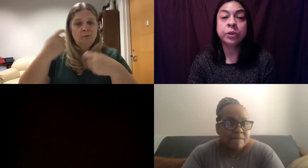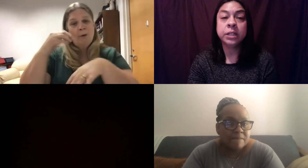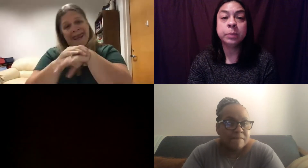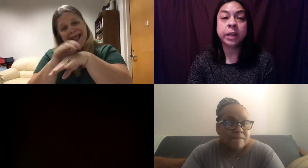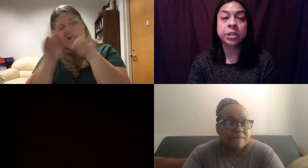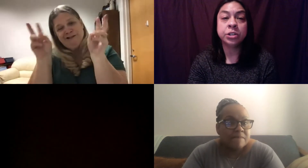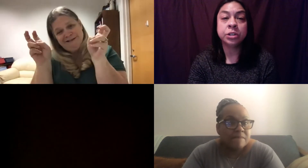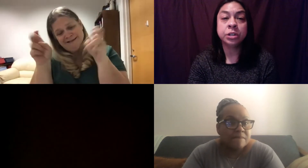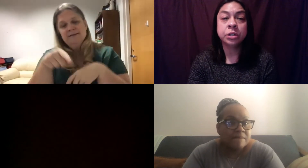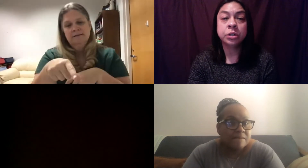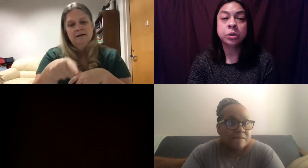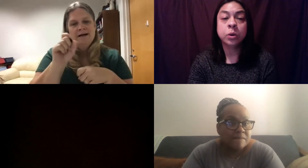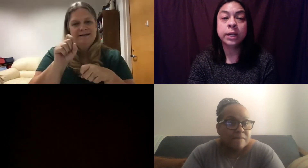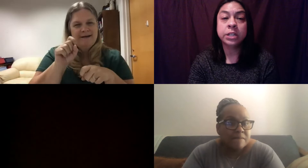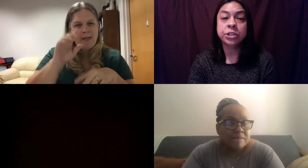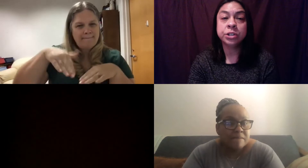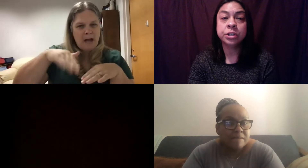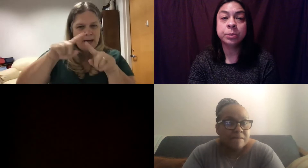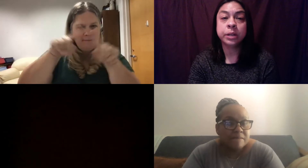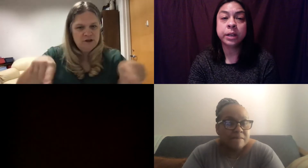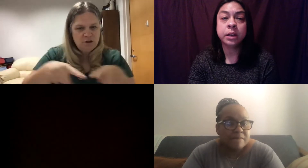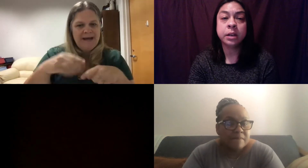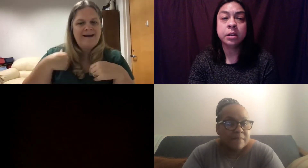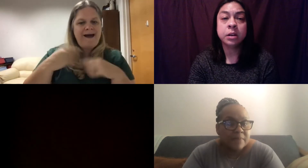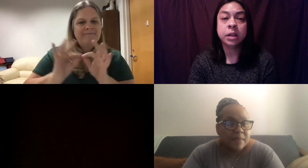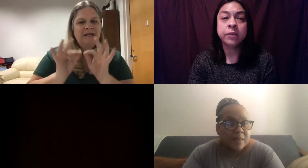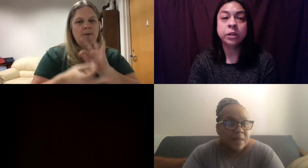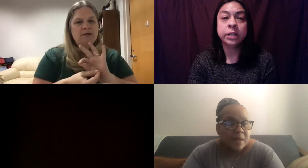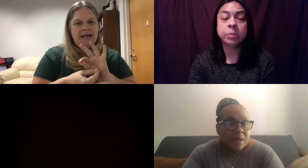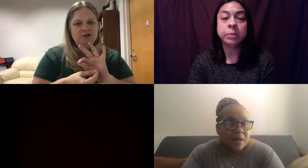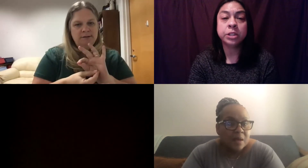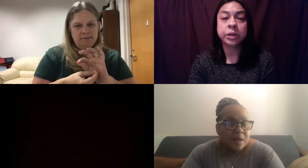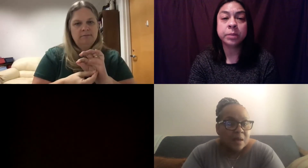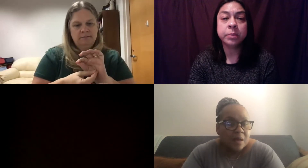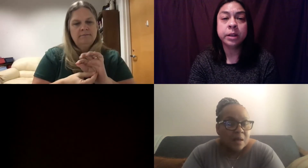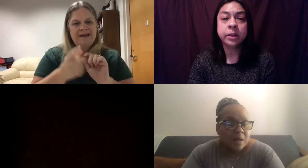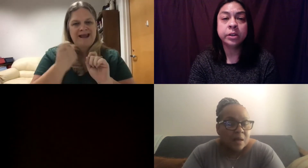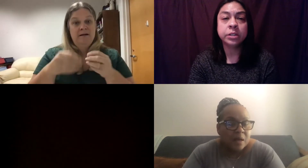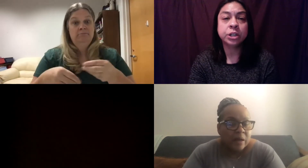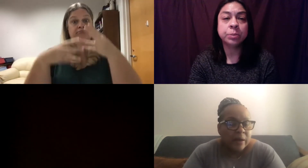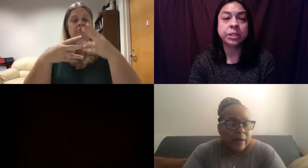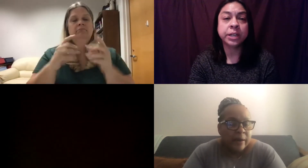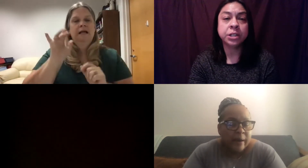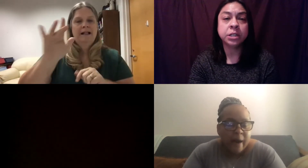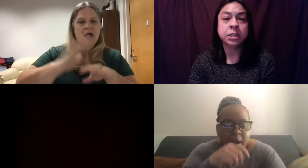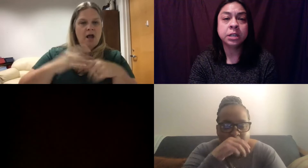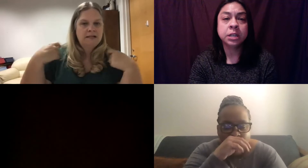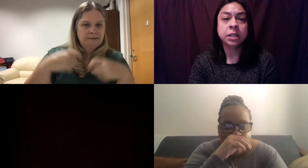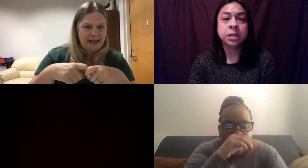Also, if you need Spanish or English interpreting, if you look at the bottom of the screen, there is